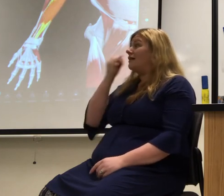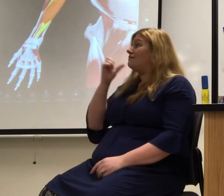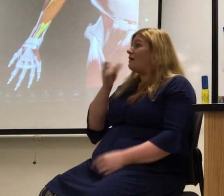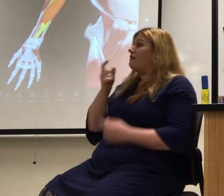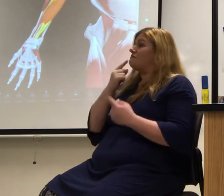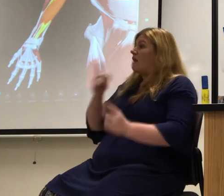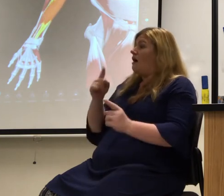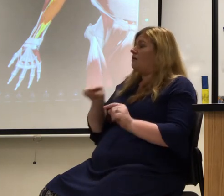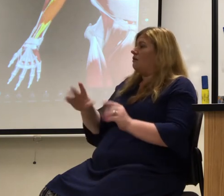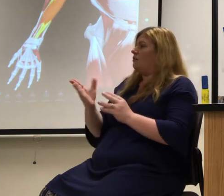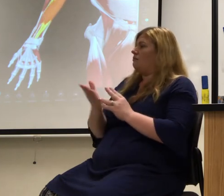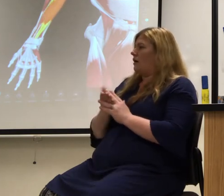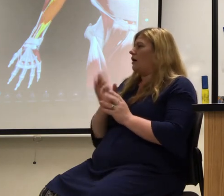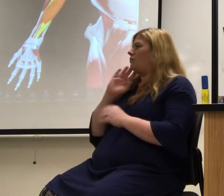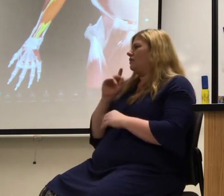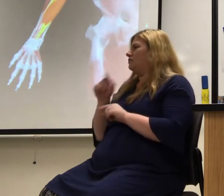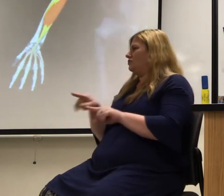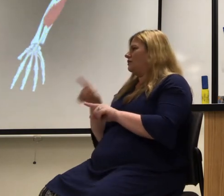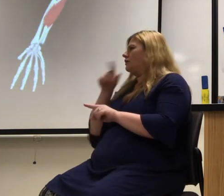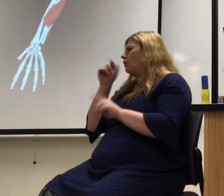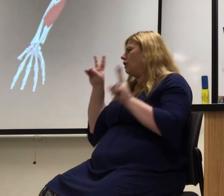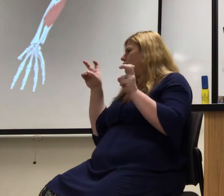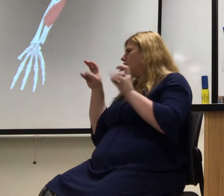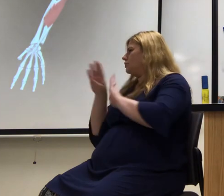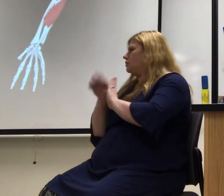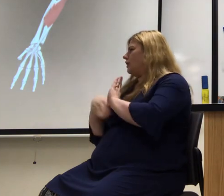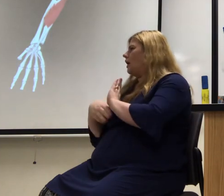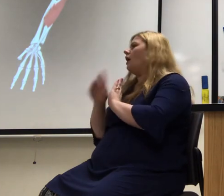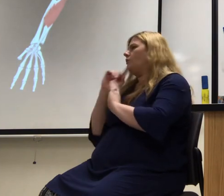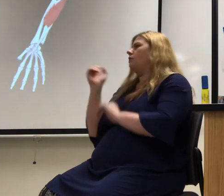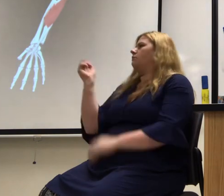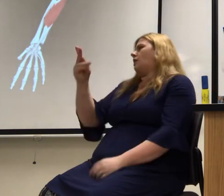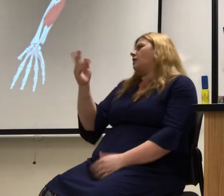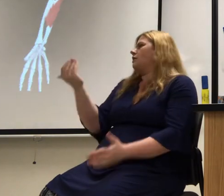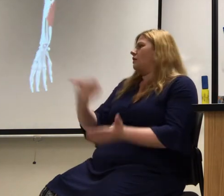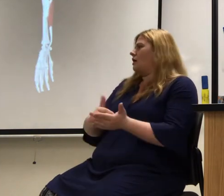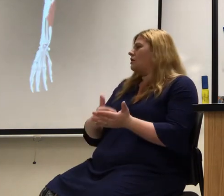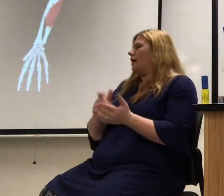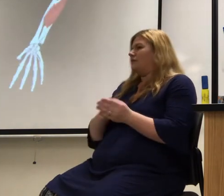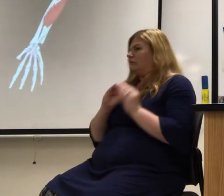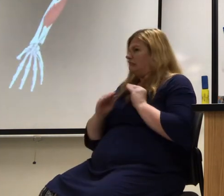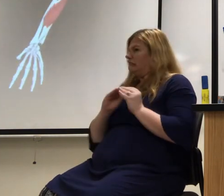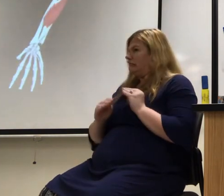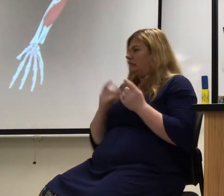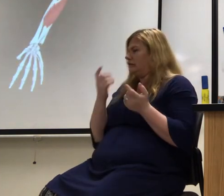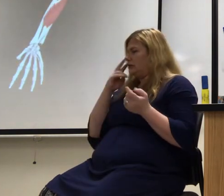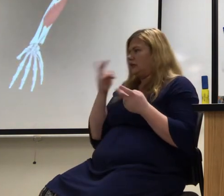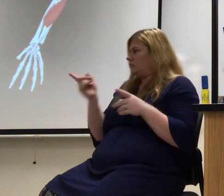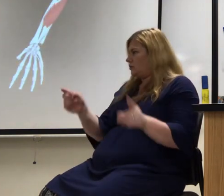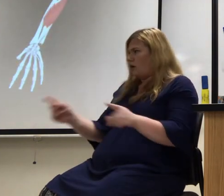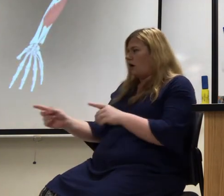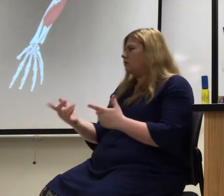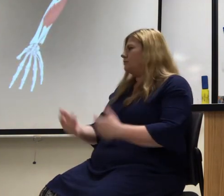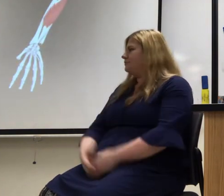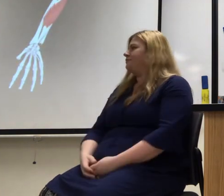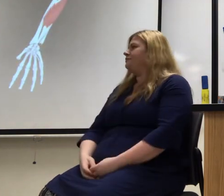Okay, that's the FDS, flexor digitorum superficialis. Okay, so what I like